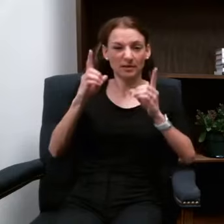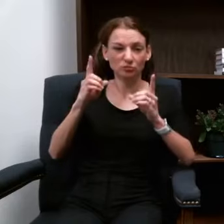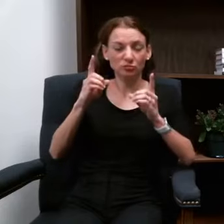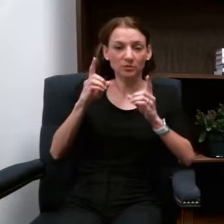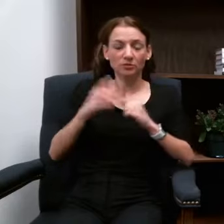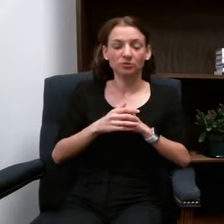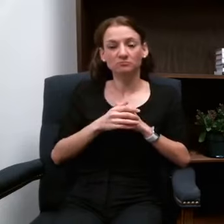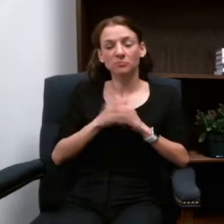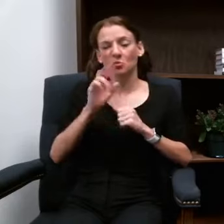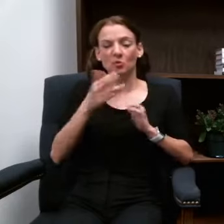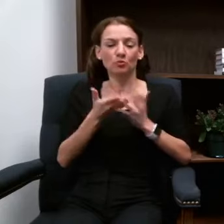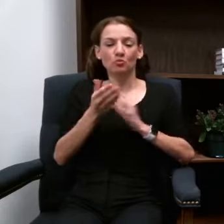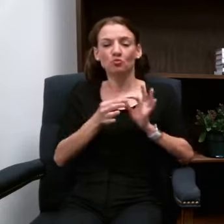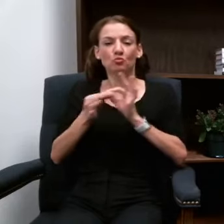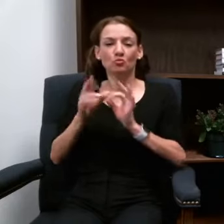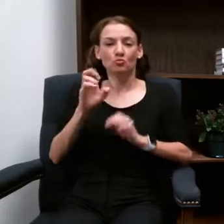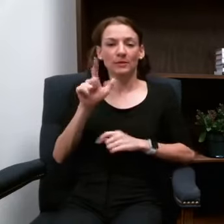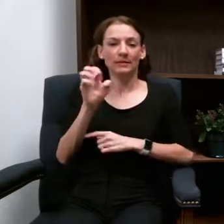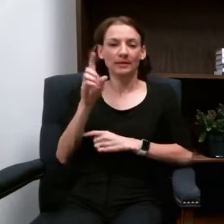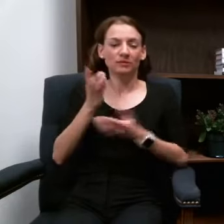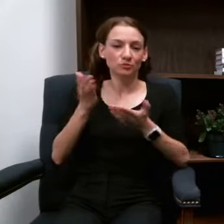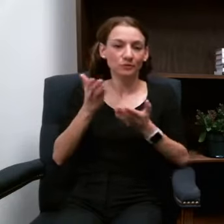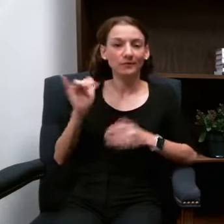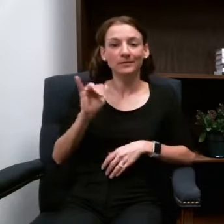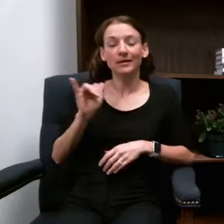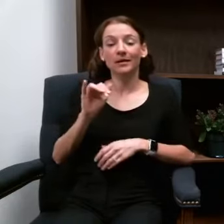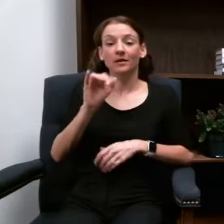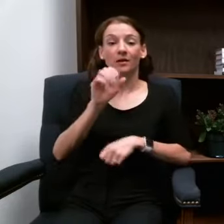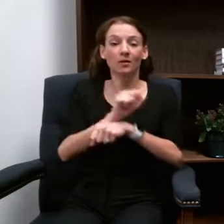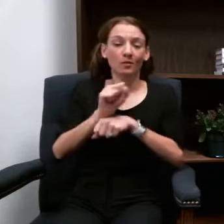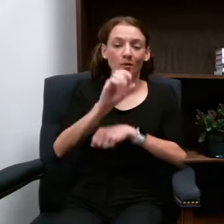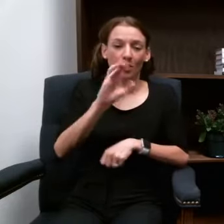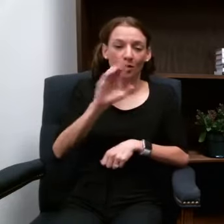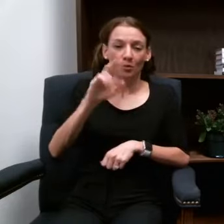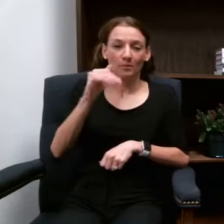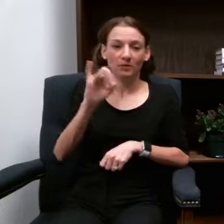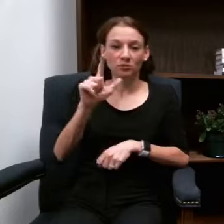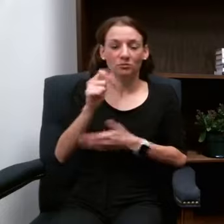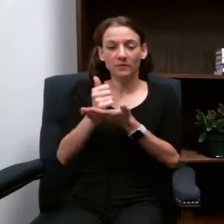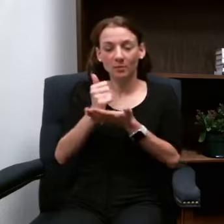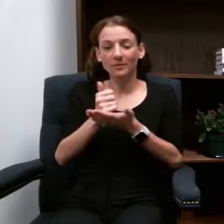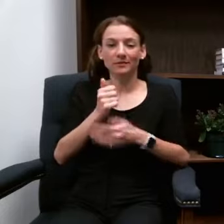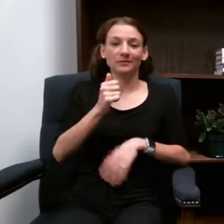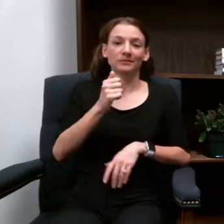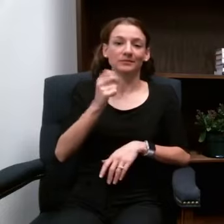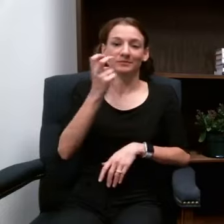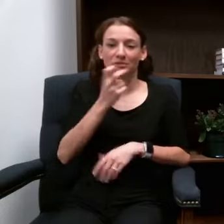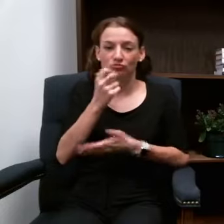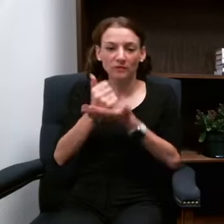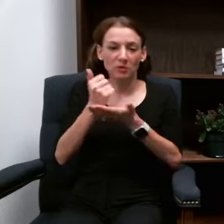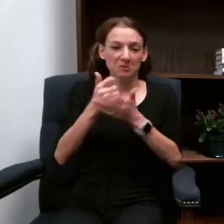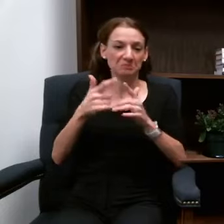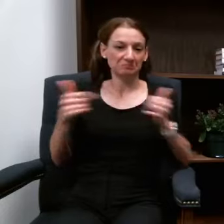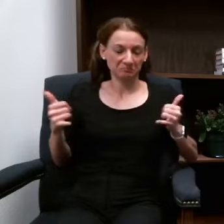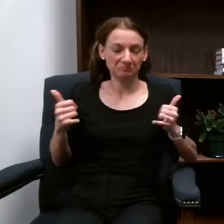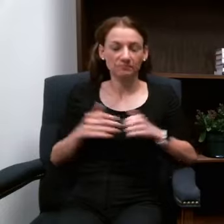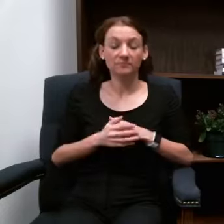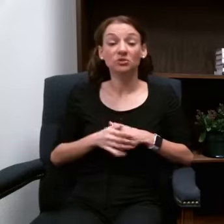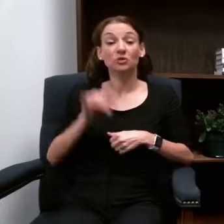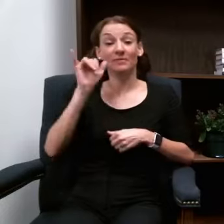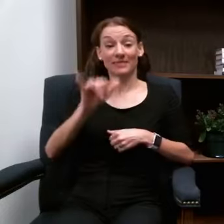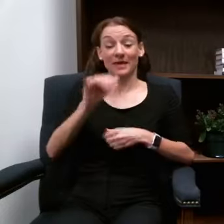related services, such as occupational therapy, speech therapy. So this notice required by